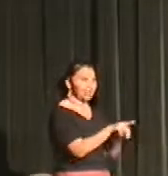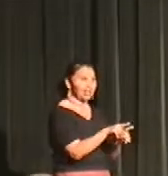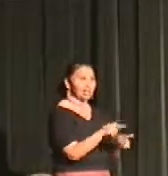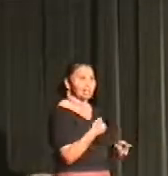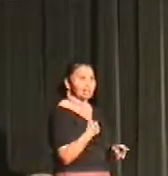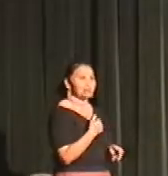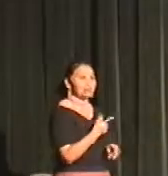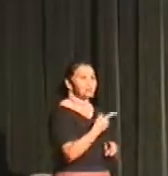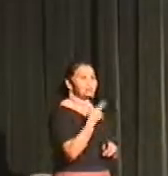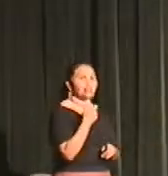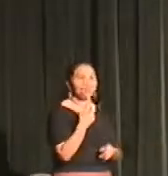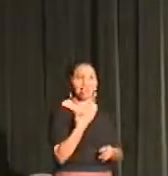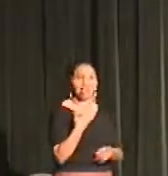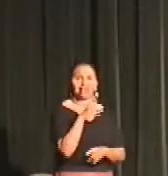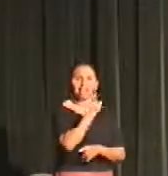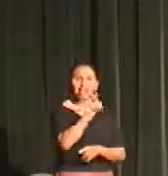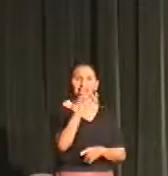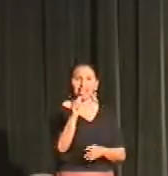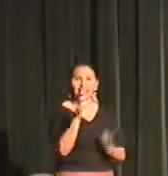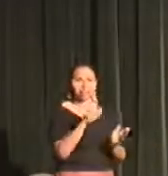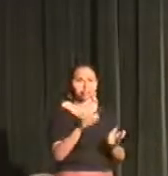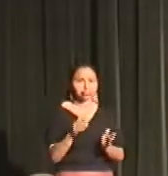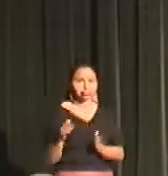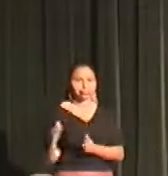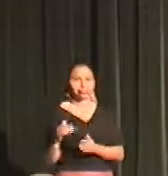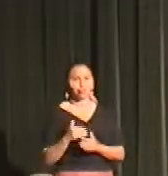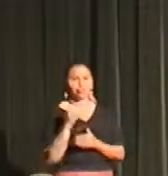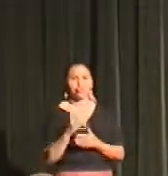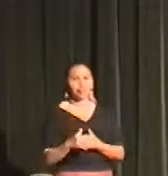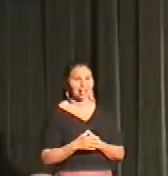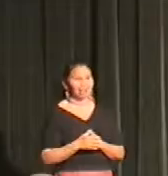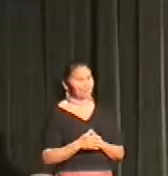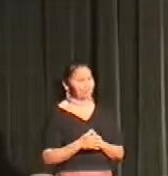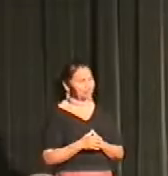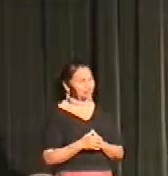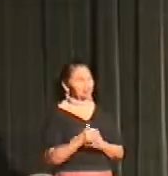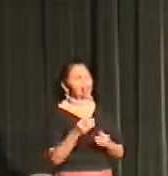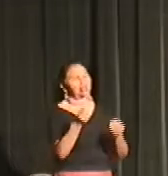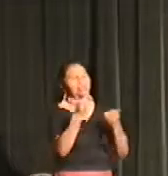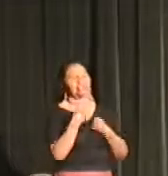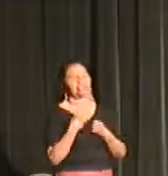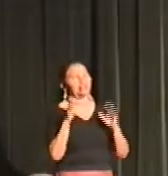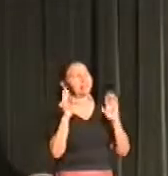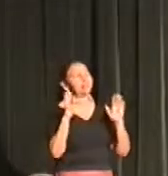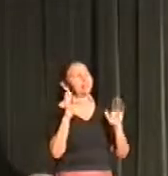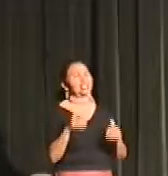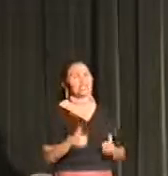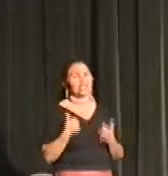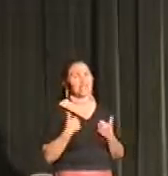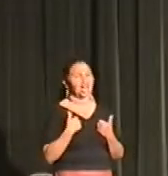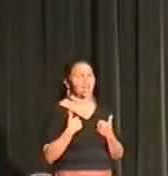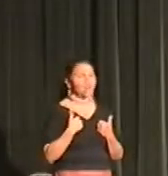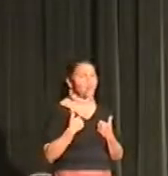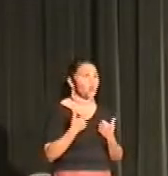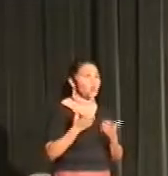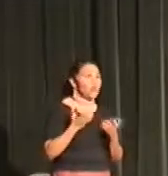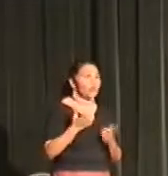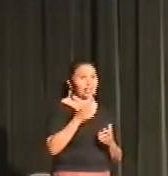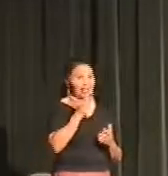I found a program called Alcoholics Anonymous, you know, I have been given an amazing life, one that I never would have wanted. And as I said in the